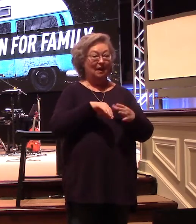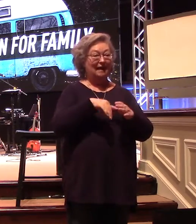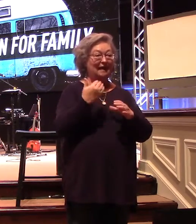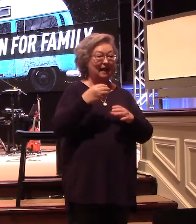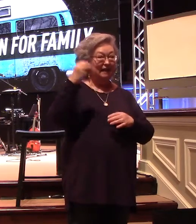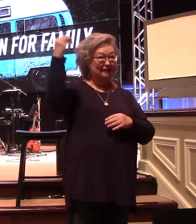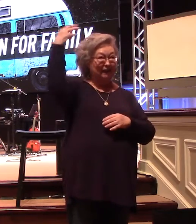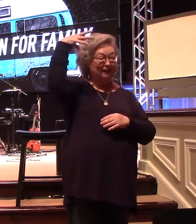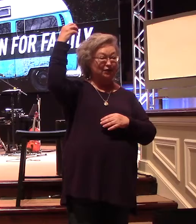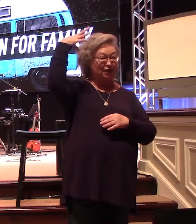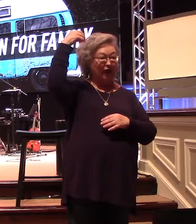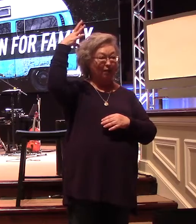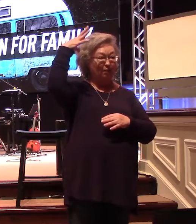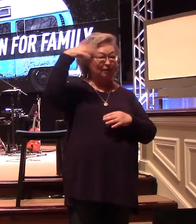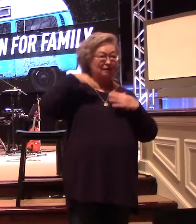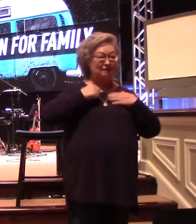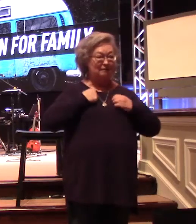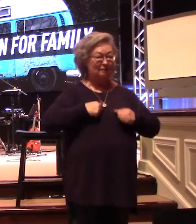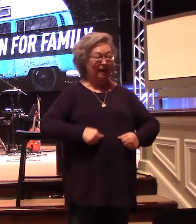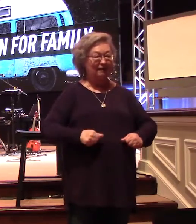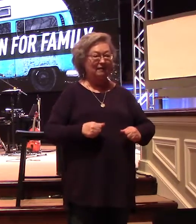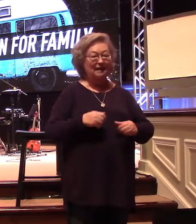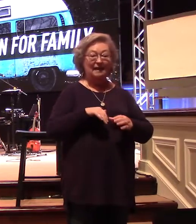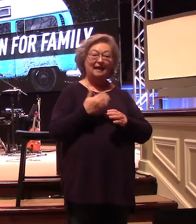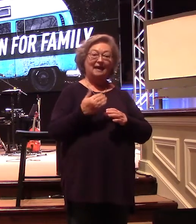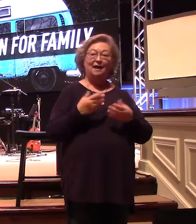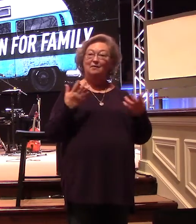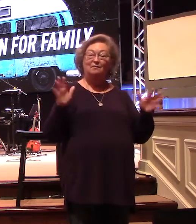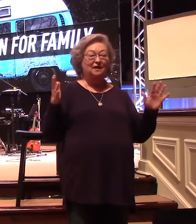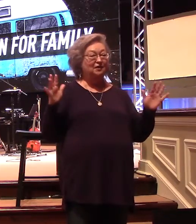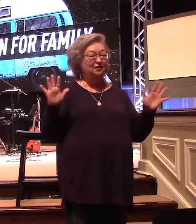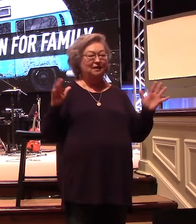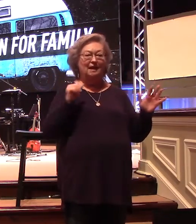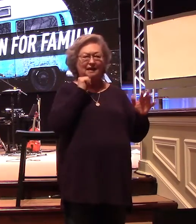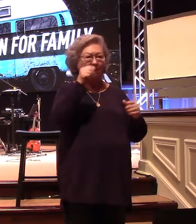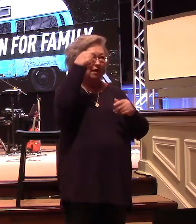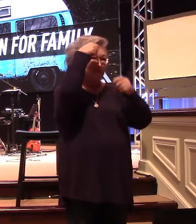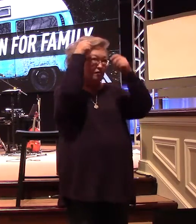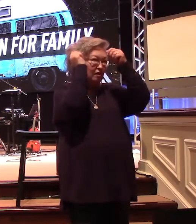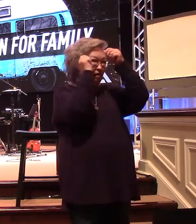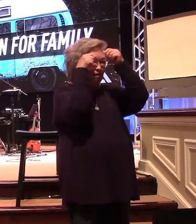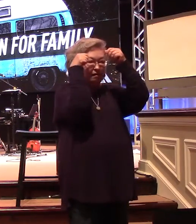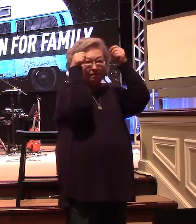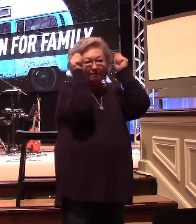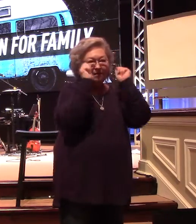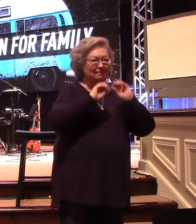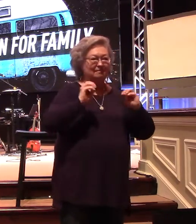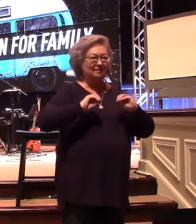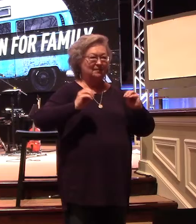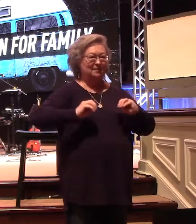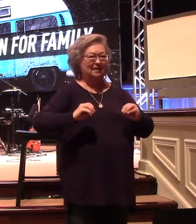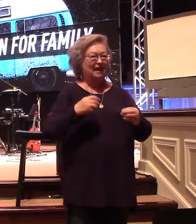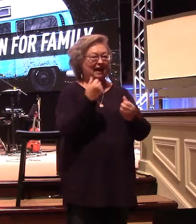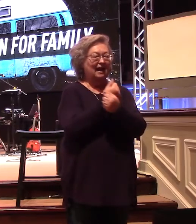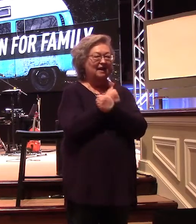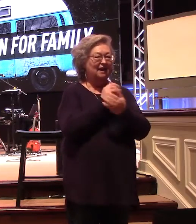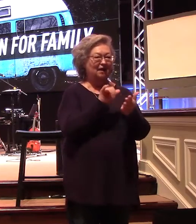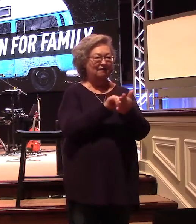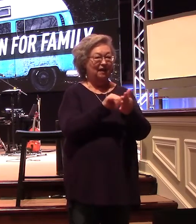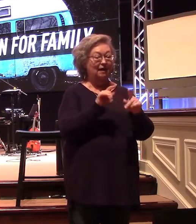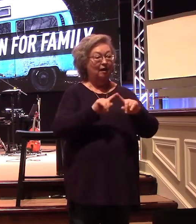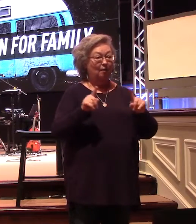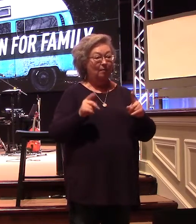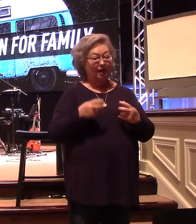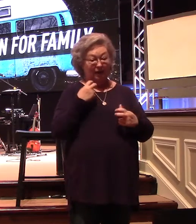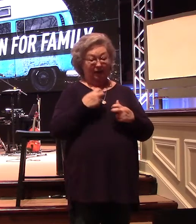done. You know, I don't have to look in front of the mirror like, Steve and Pastor Eric and these guys, So, it's great. I love it. But the problem with